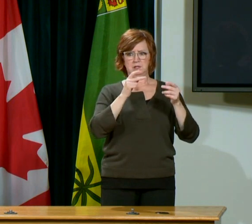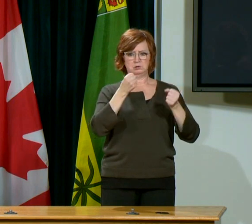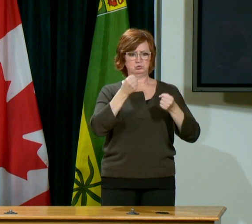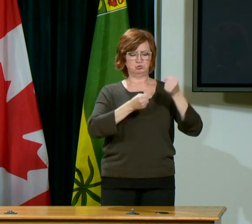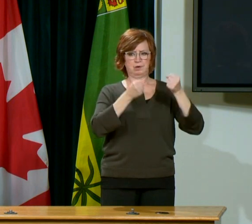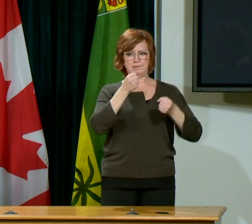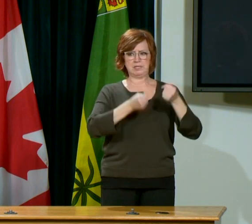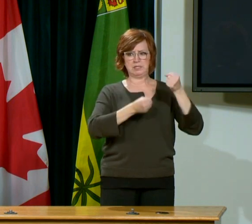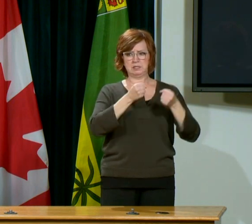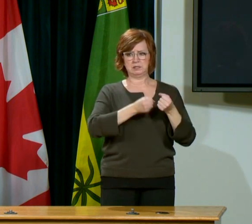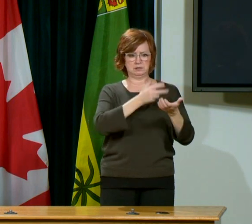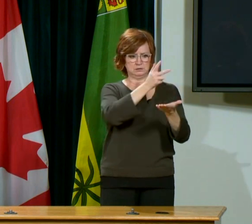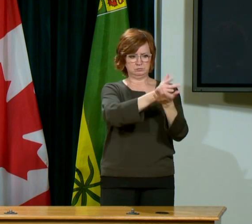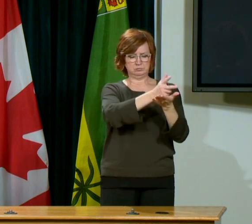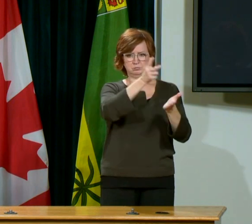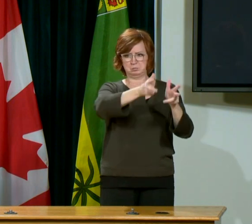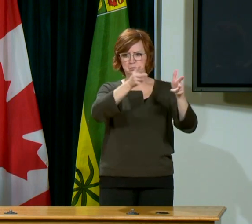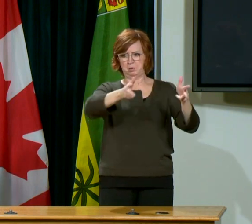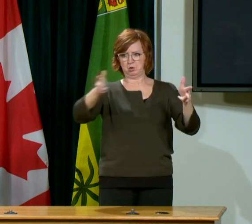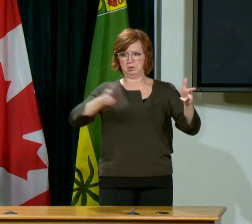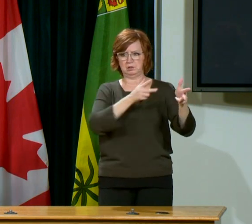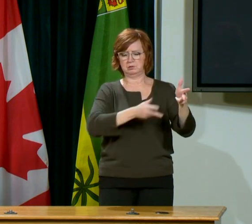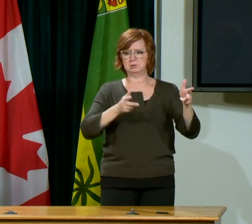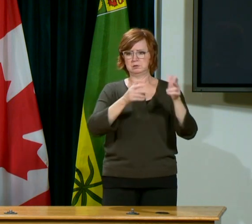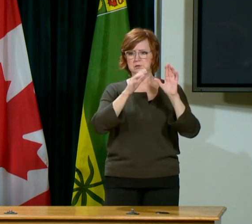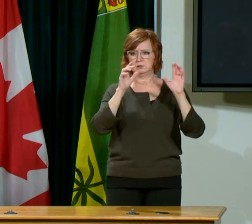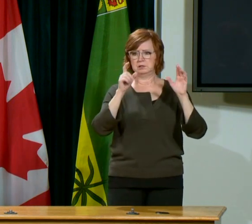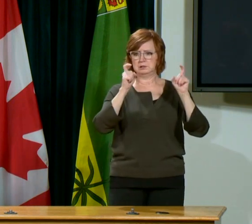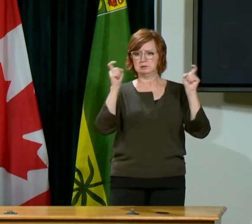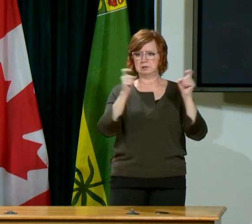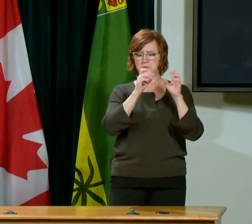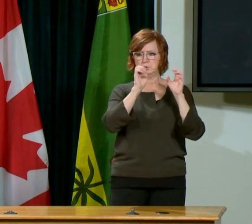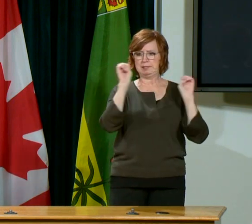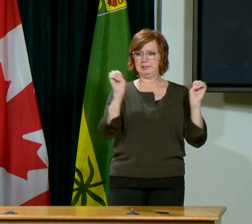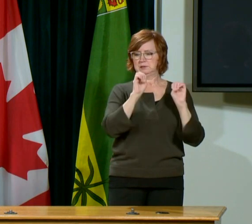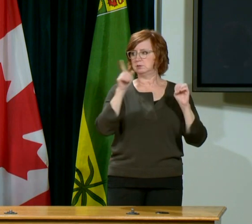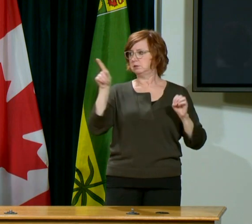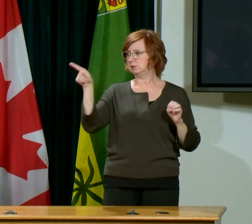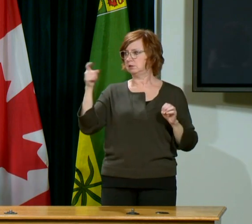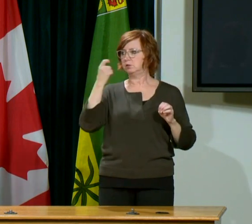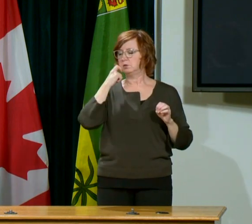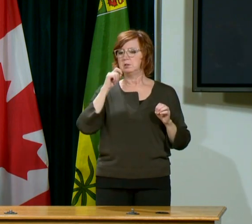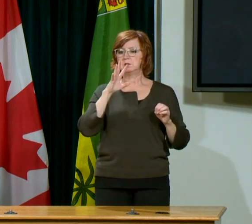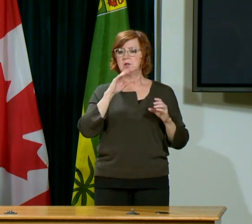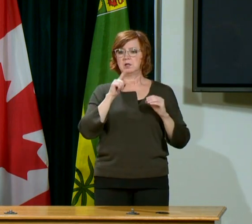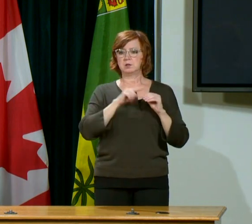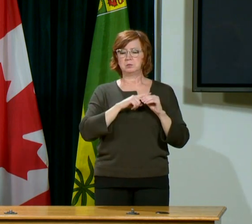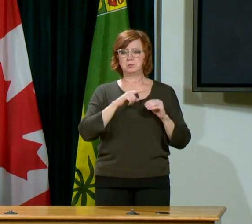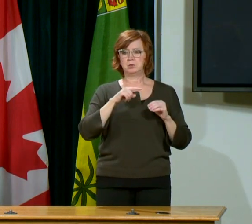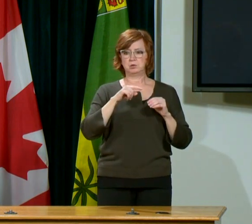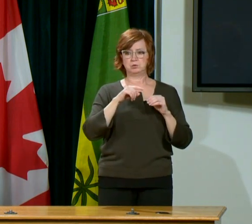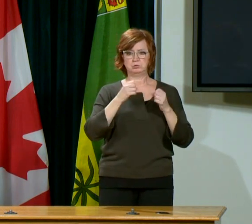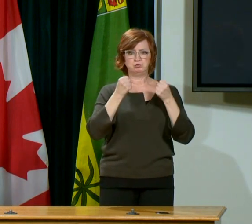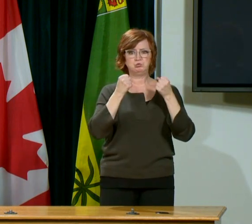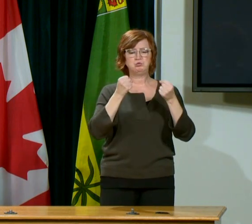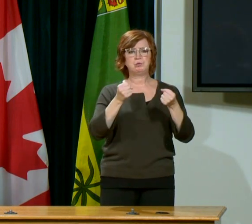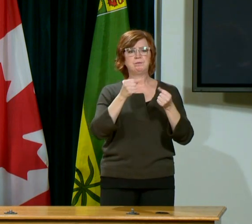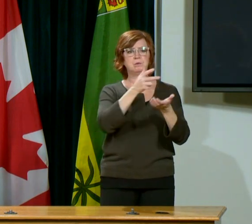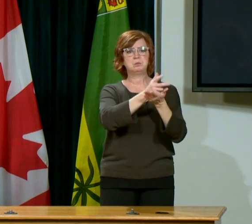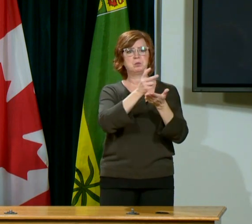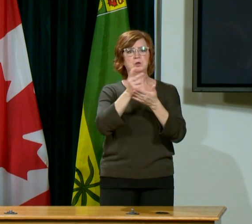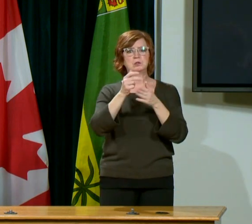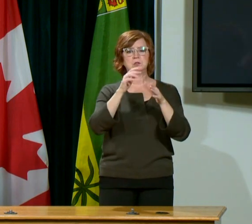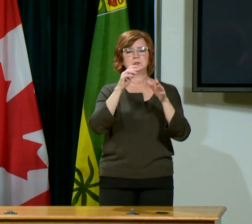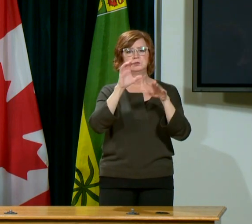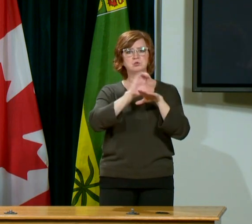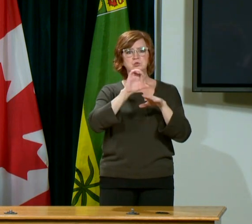vehicles. Was that the correct advice to give them? So the question is related to the drive-in service at the Nipawin Church, and the advice